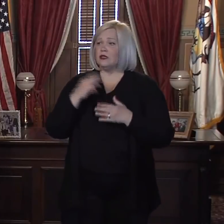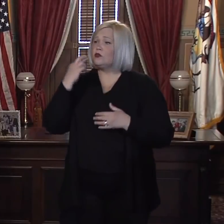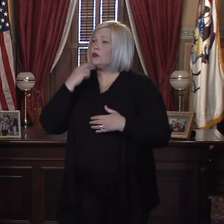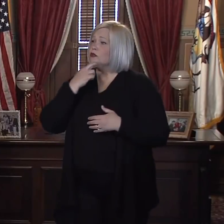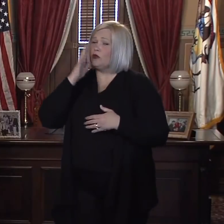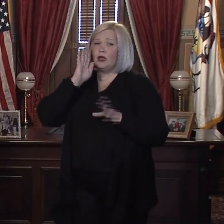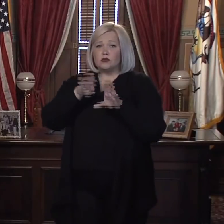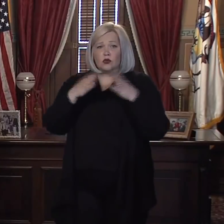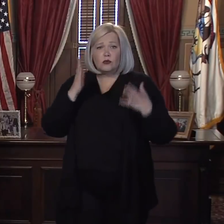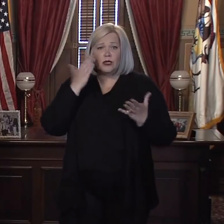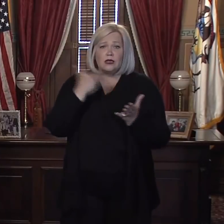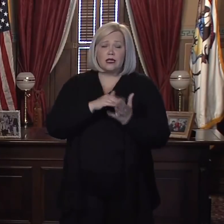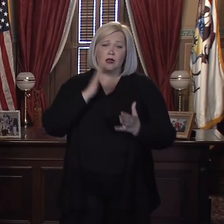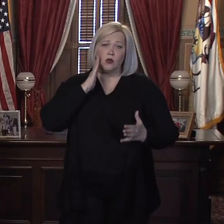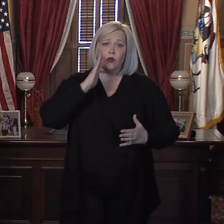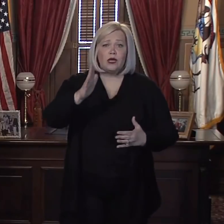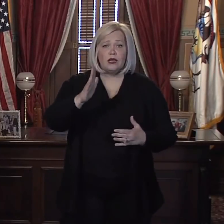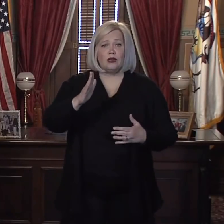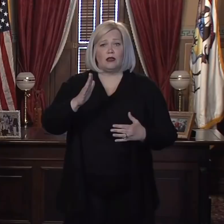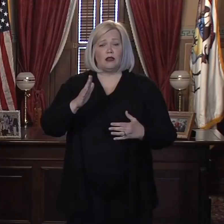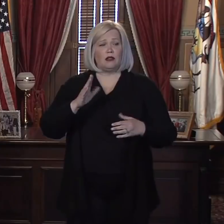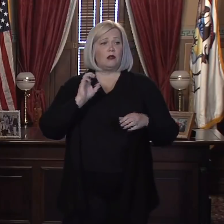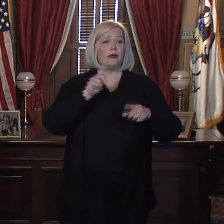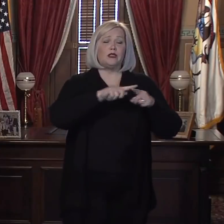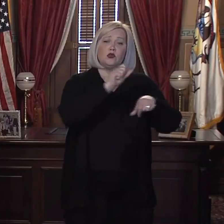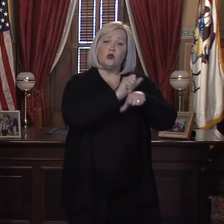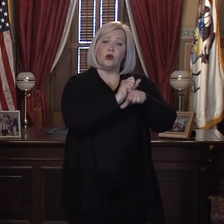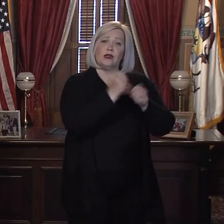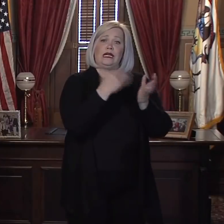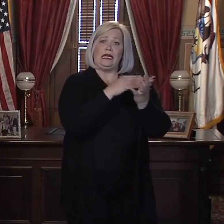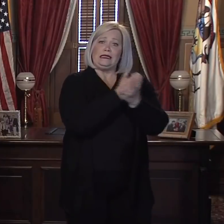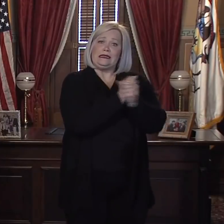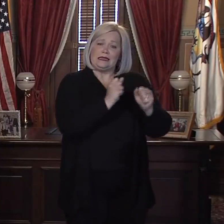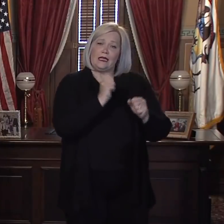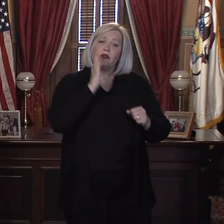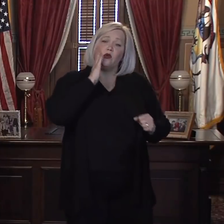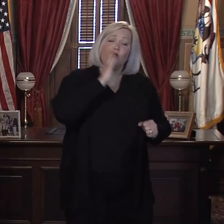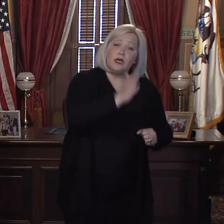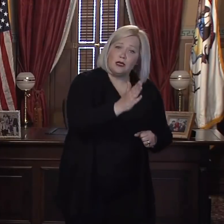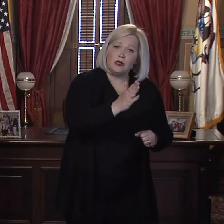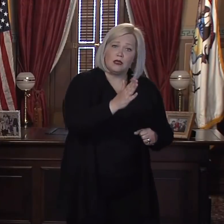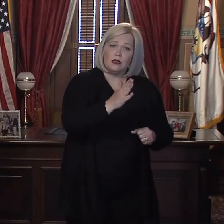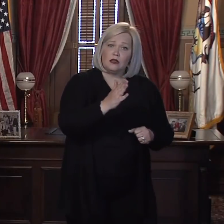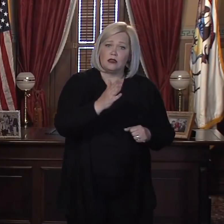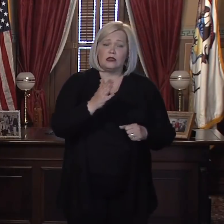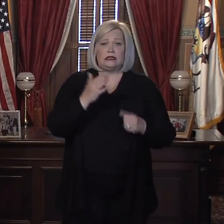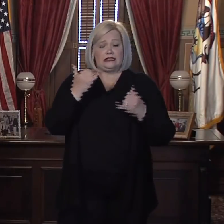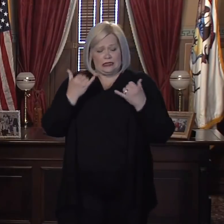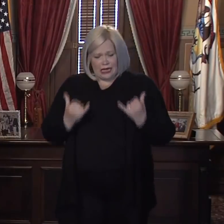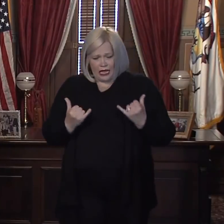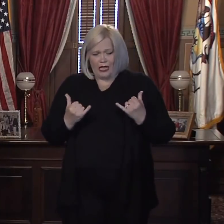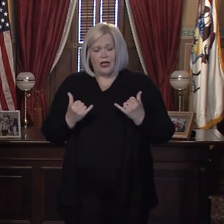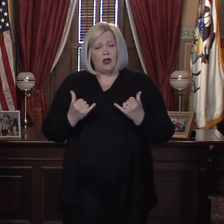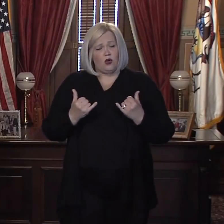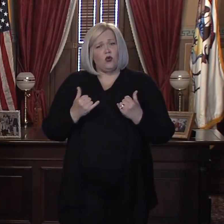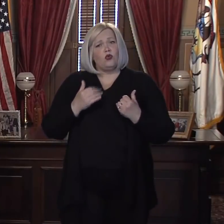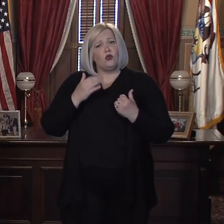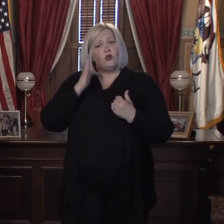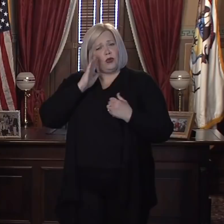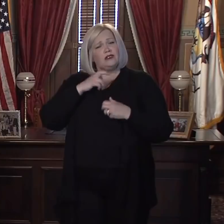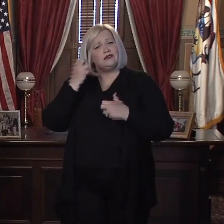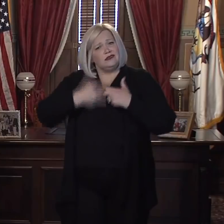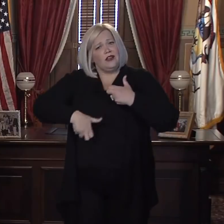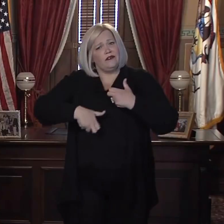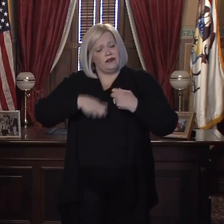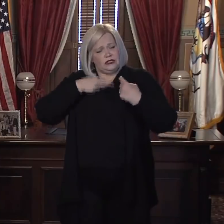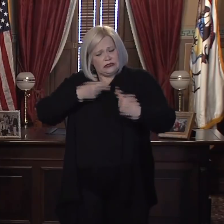again, where we can go back to work safely again. We have a few tough days ahead of us, but those days